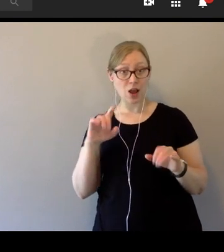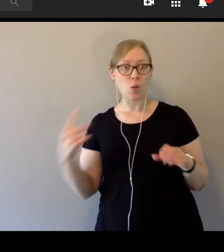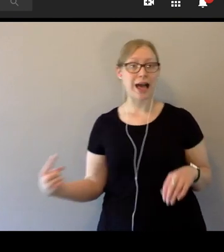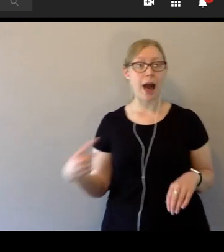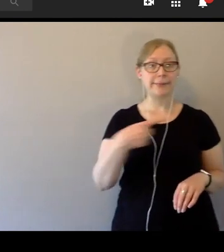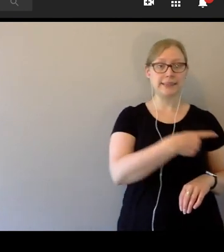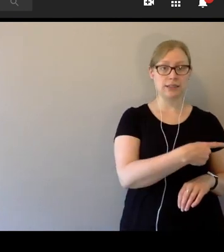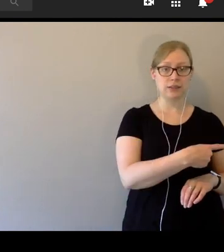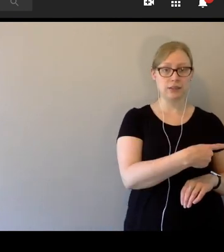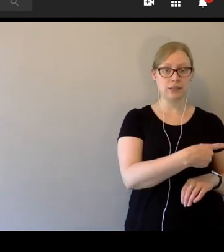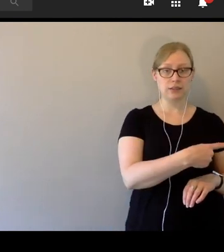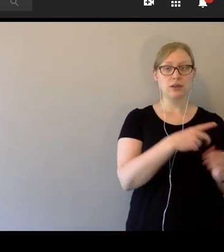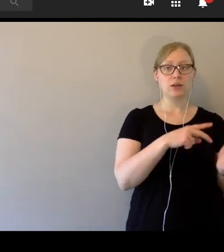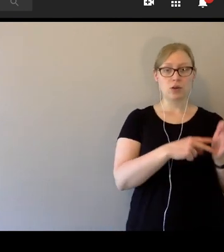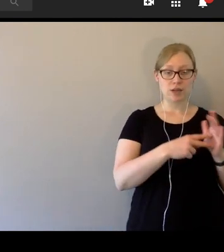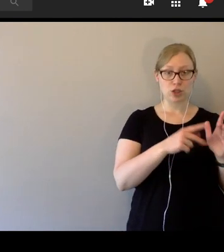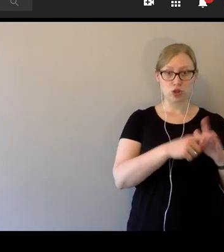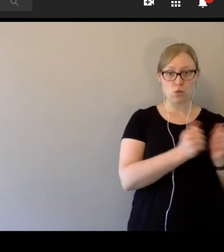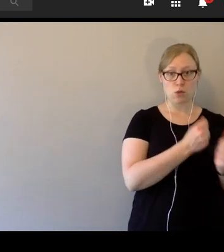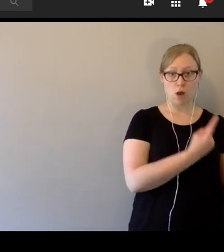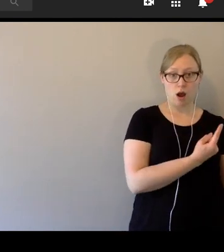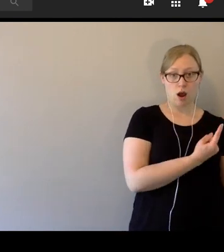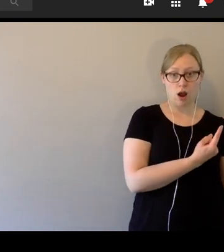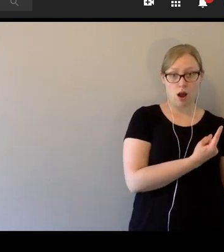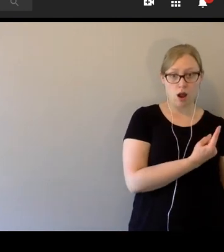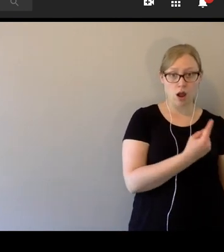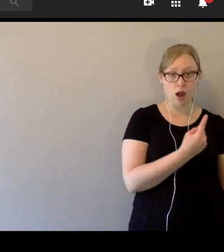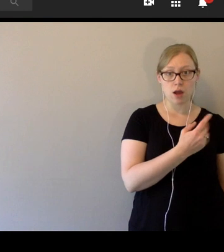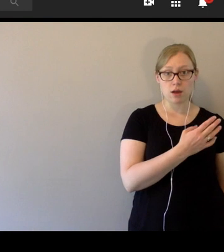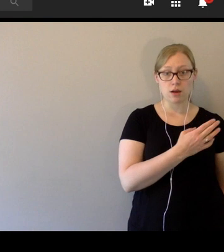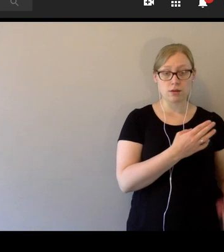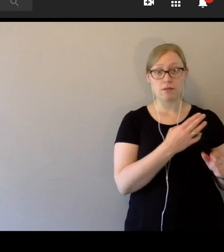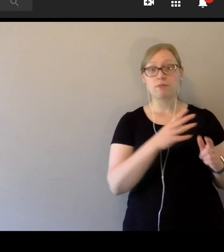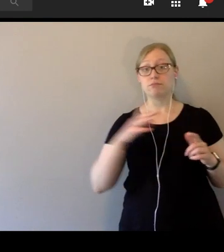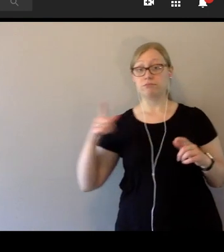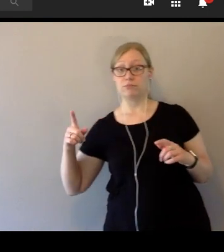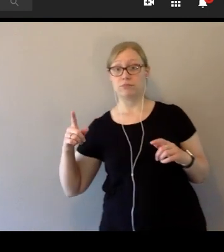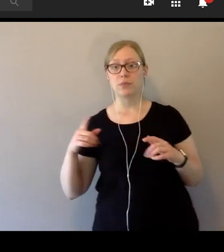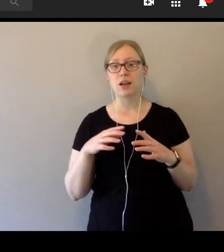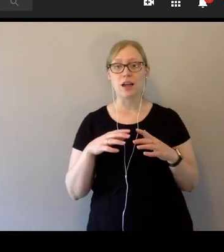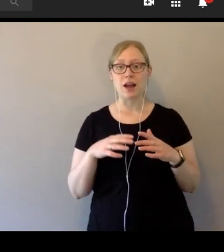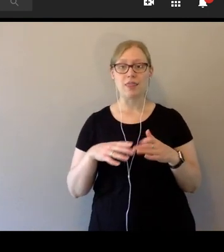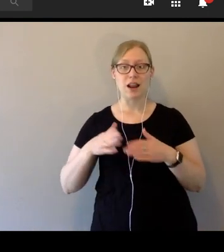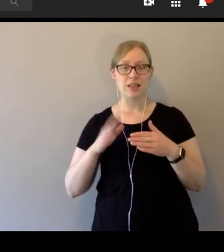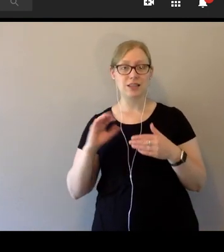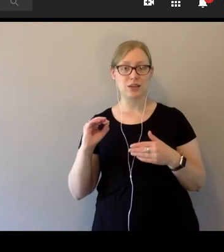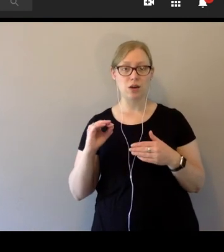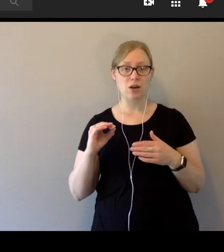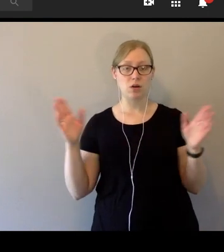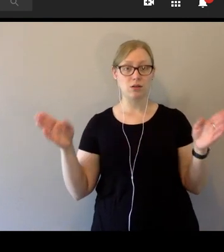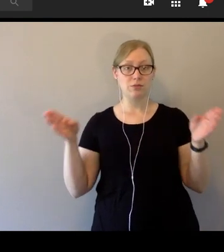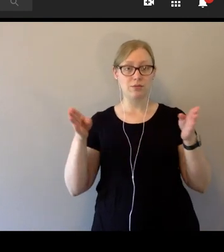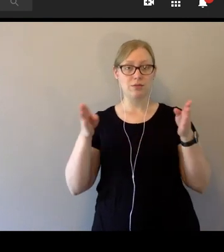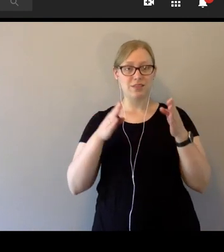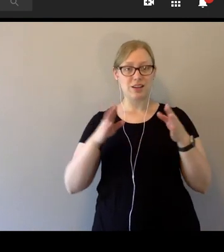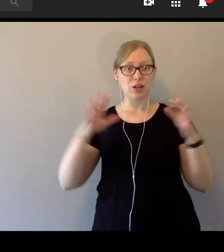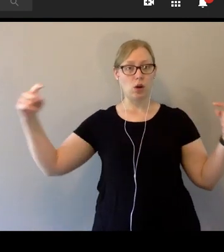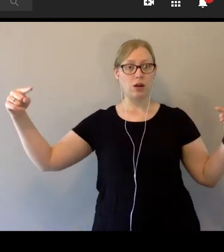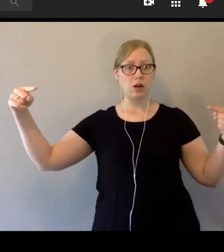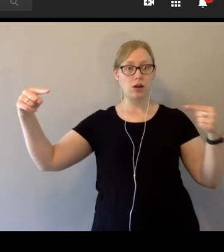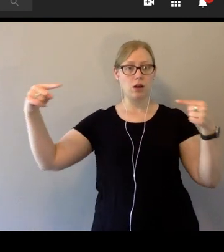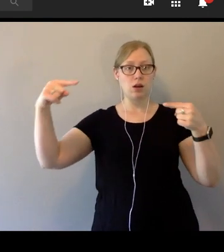so this will be 1, this will be 0, and this will be 1/2, and this will be the square root of 3 over